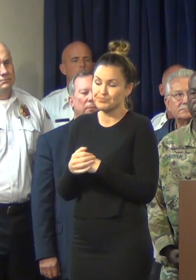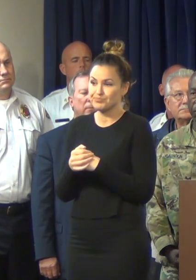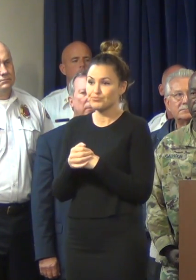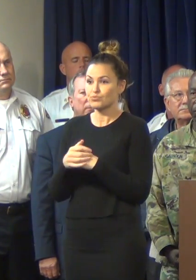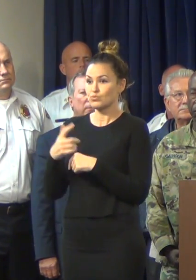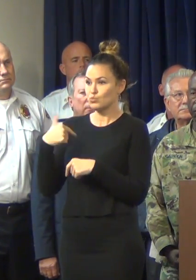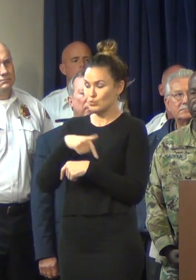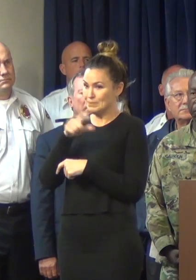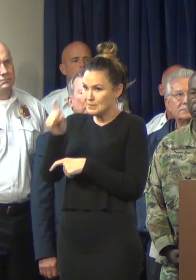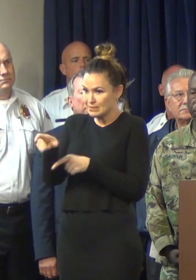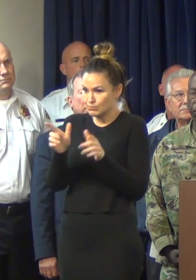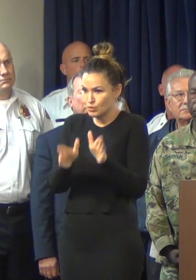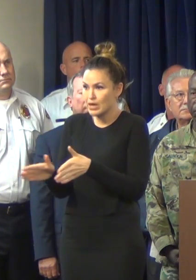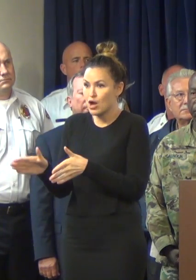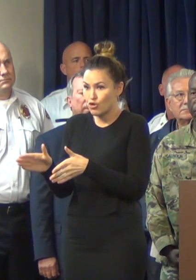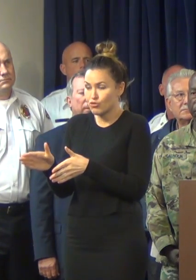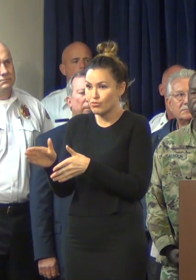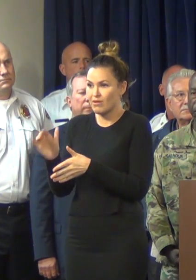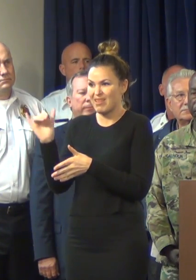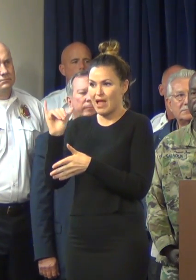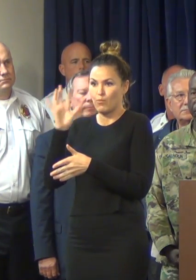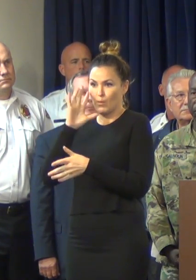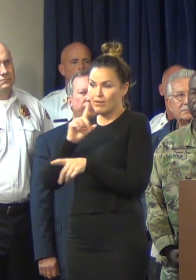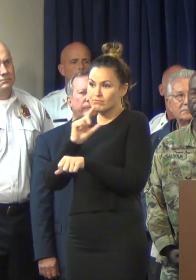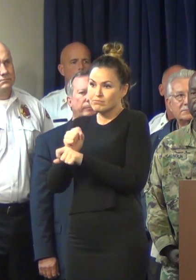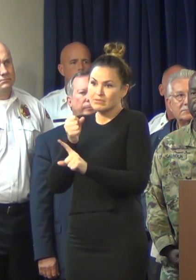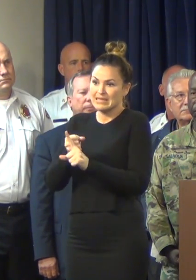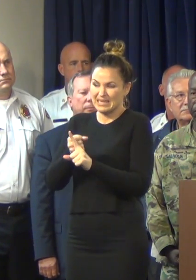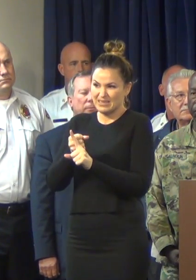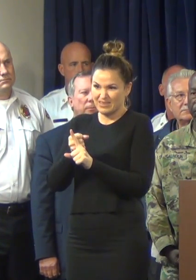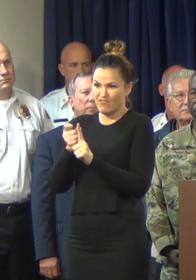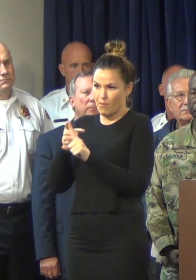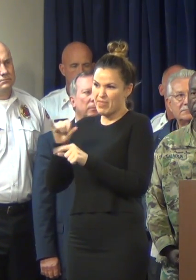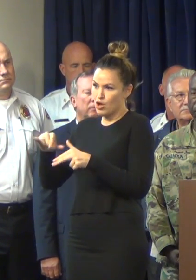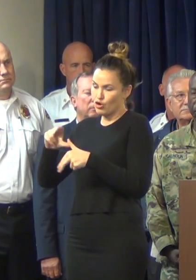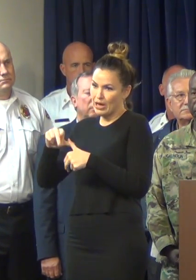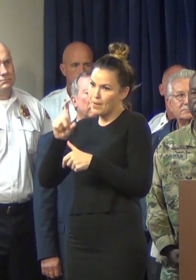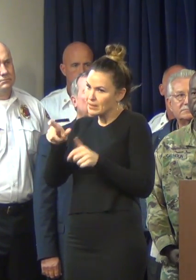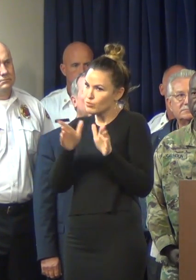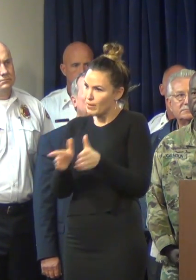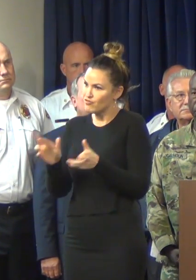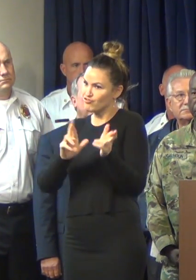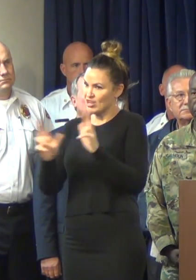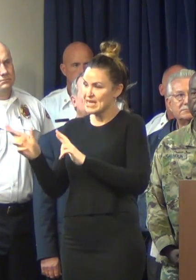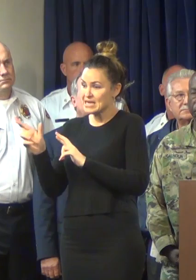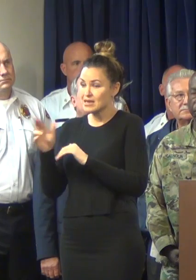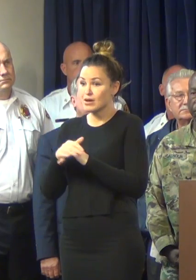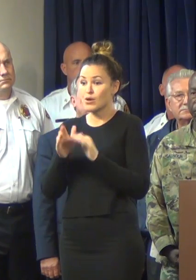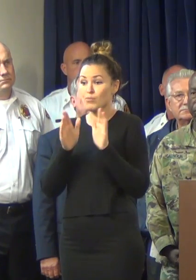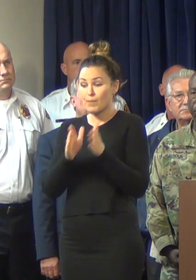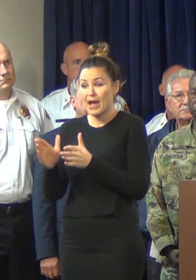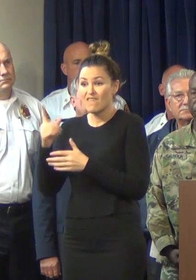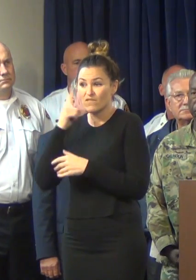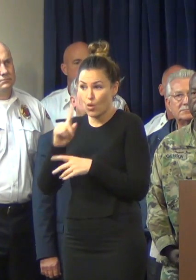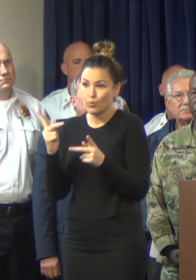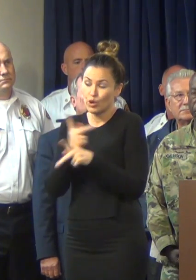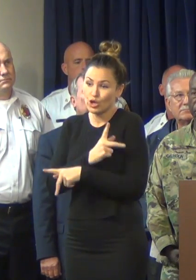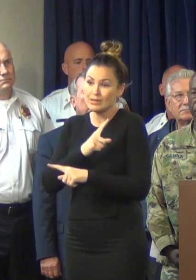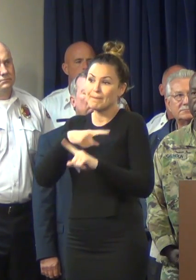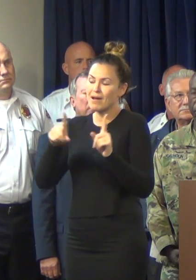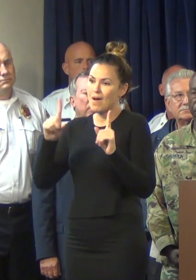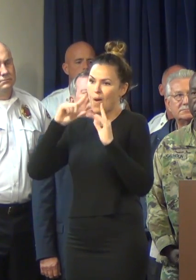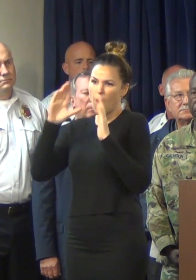We have to prepare and assume we will have a direct hit by this catastrophic hurricane. We are preparing for the worst, we are hoping